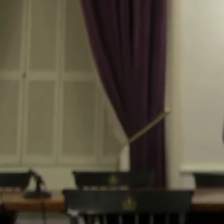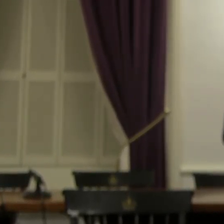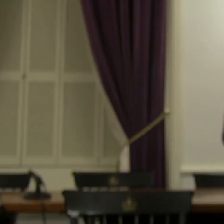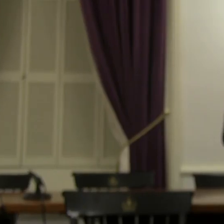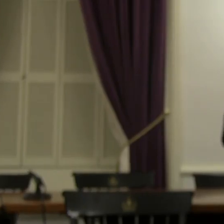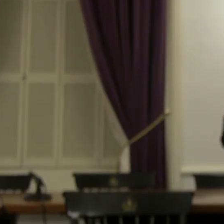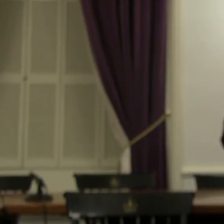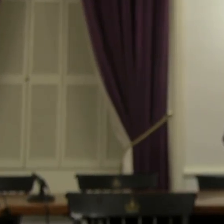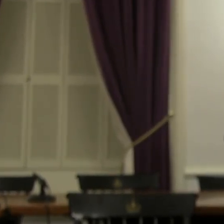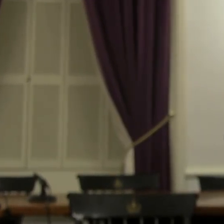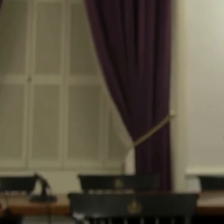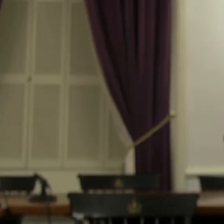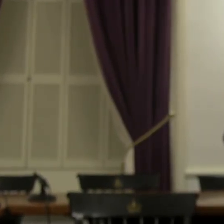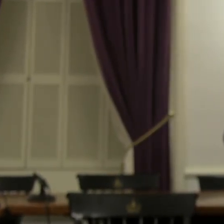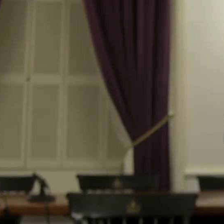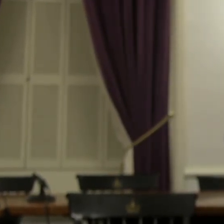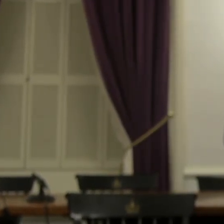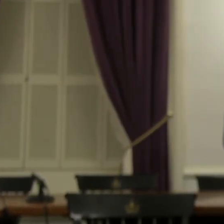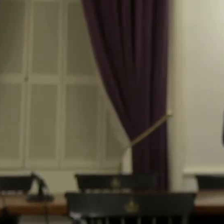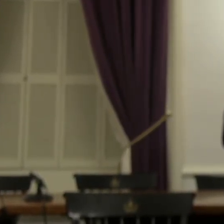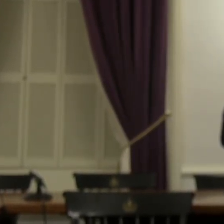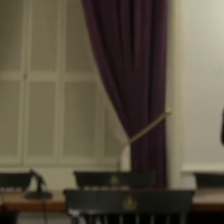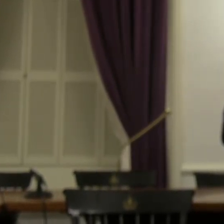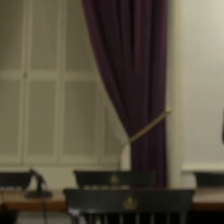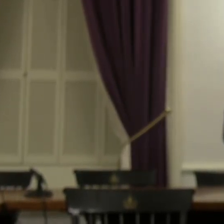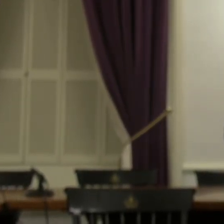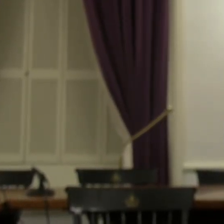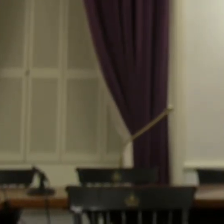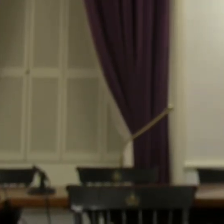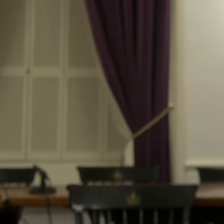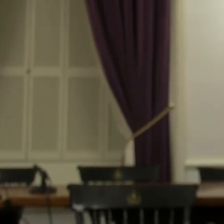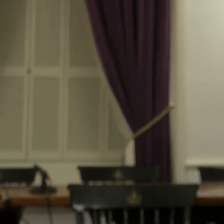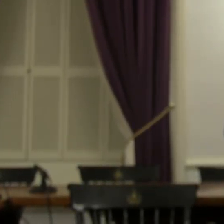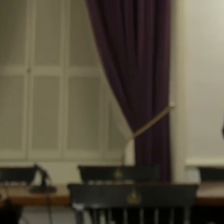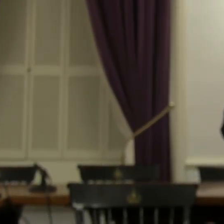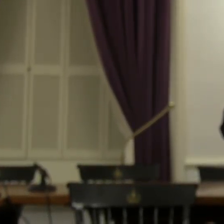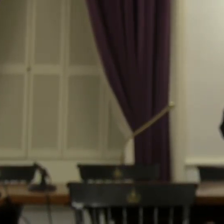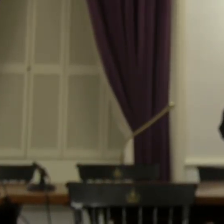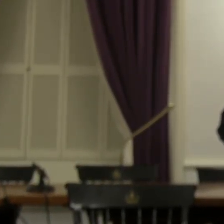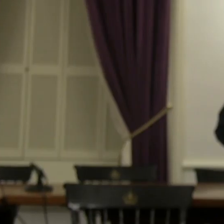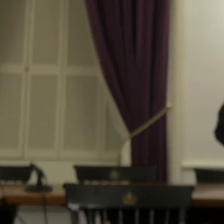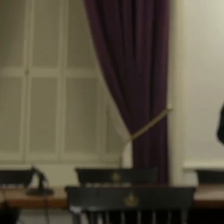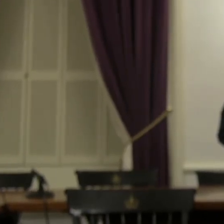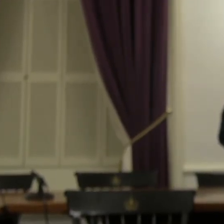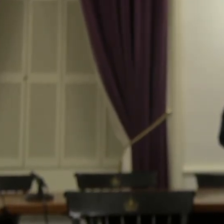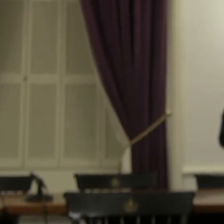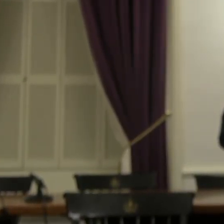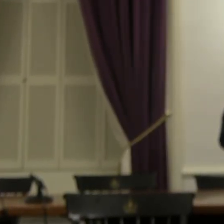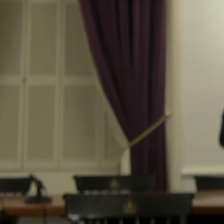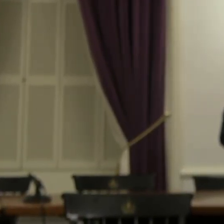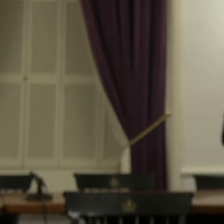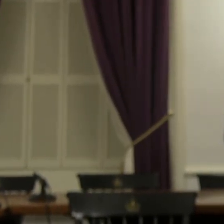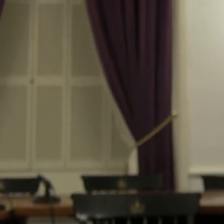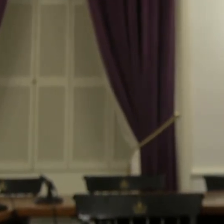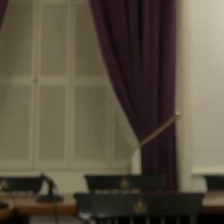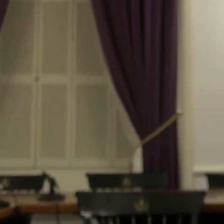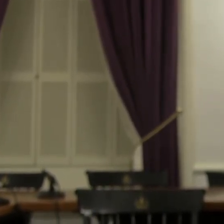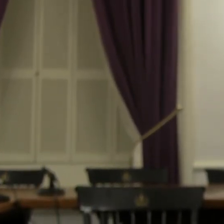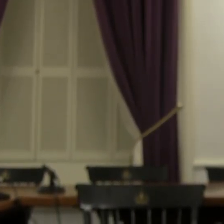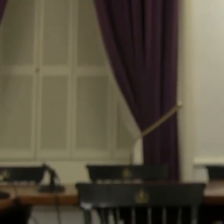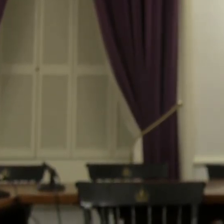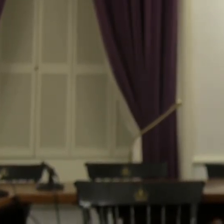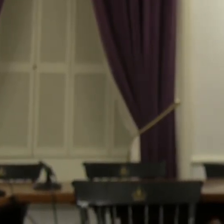Just on a curious way, Every week we get new updates on the amount of folks that are enrolled in the program, and it's 3 or 4. It's